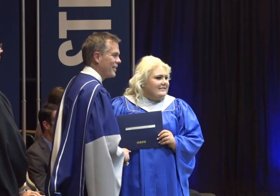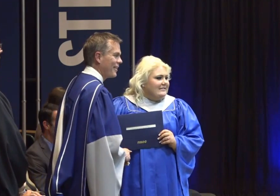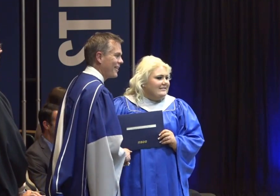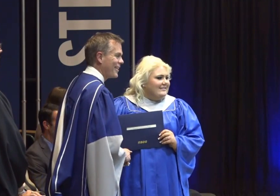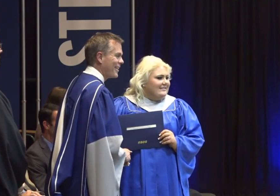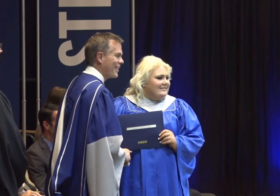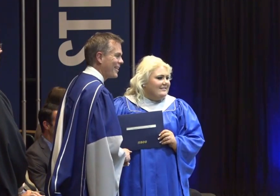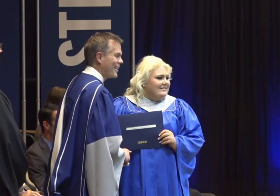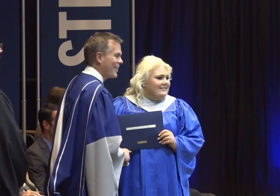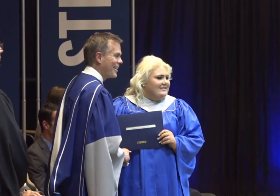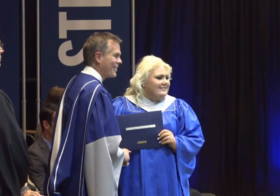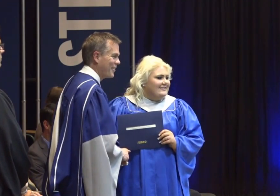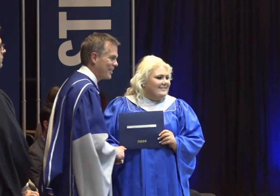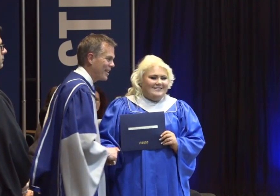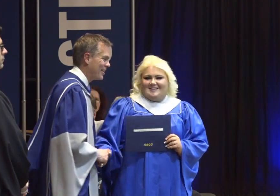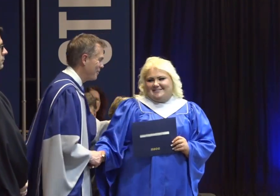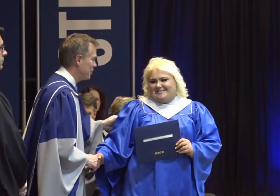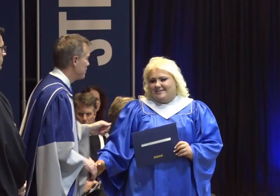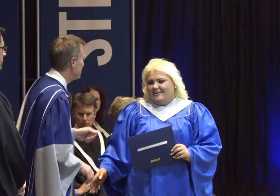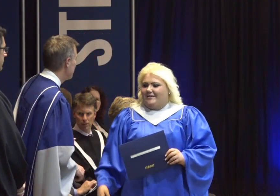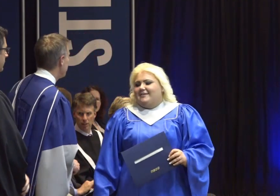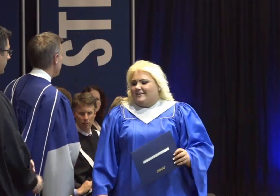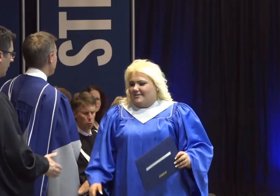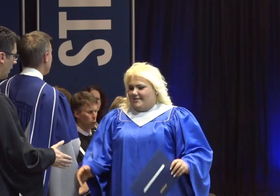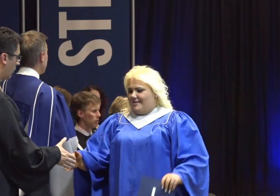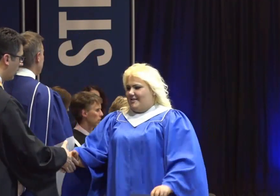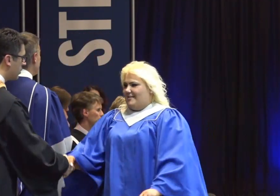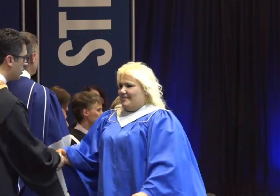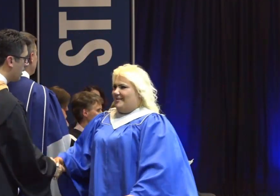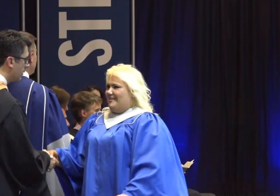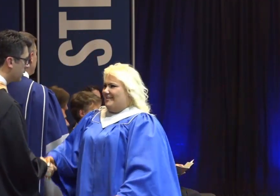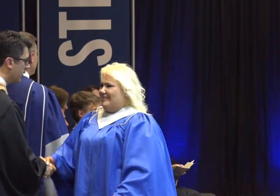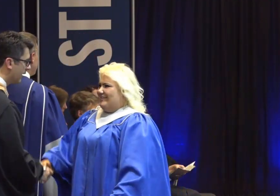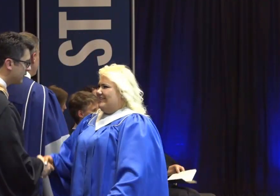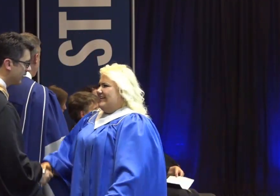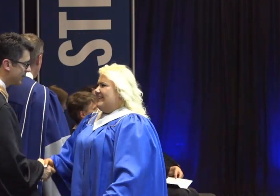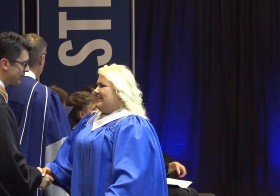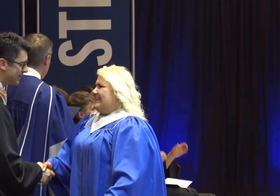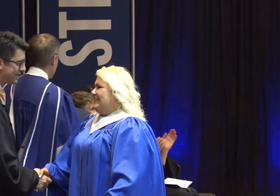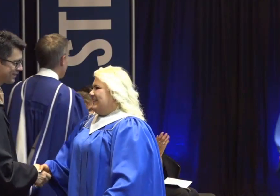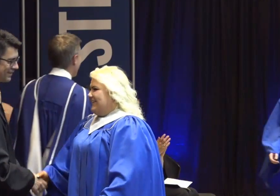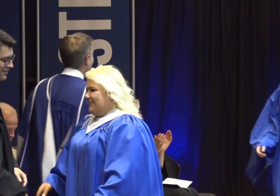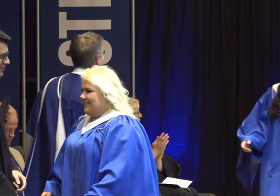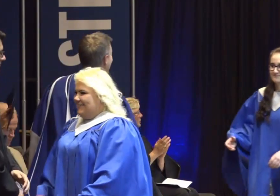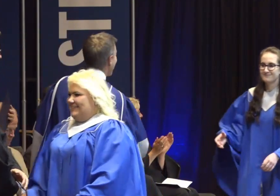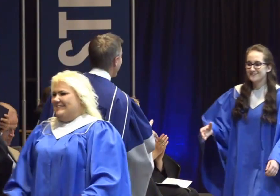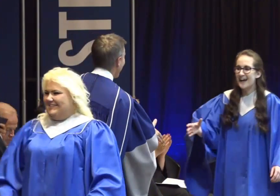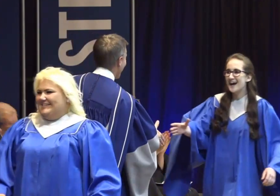Jenna Mahaney.